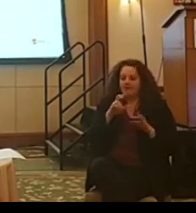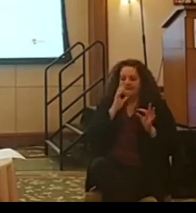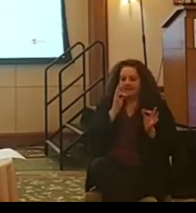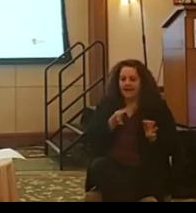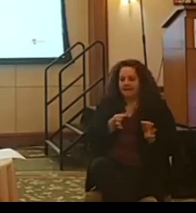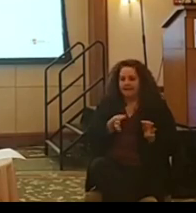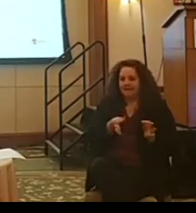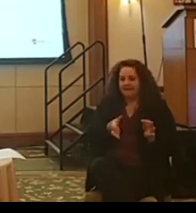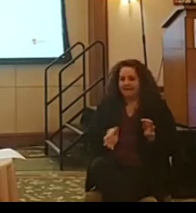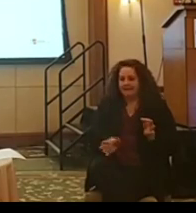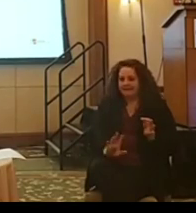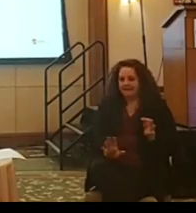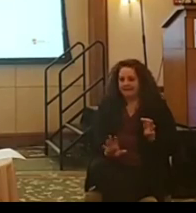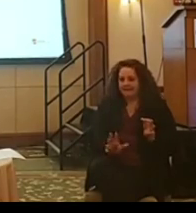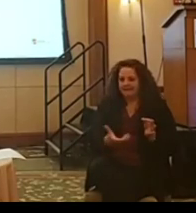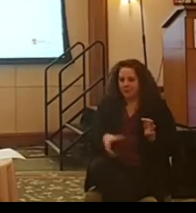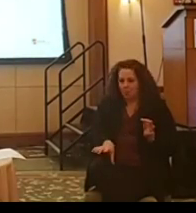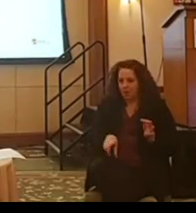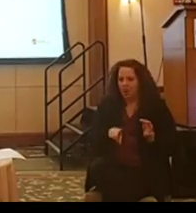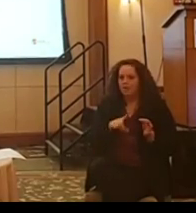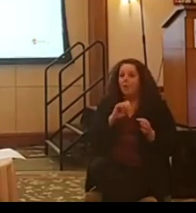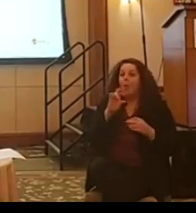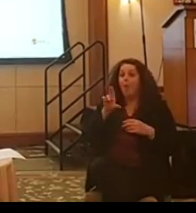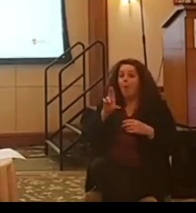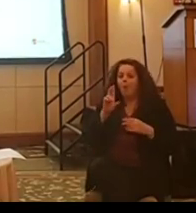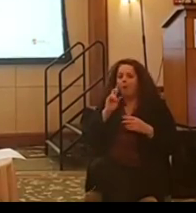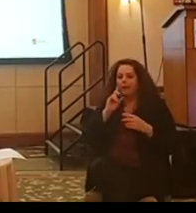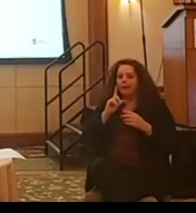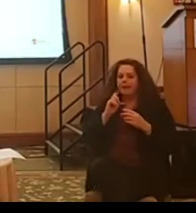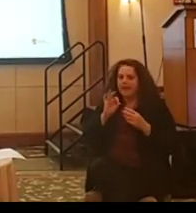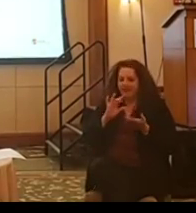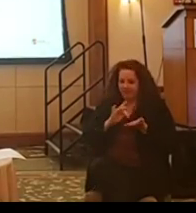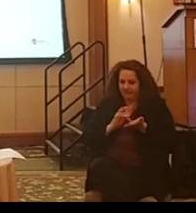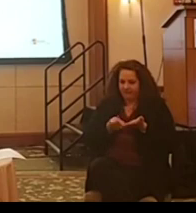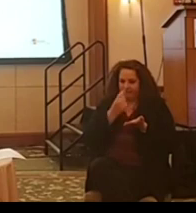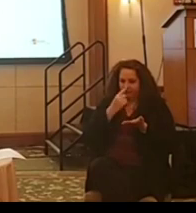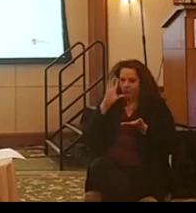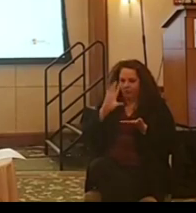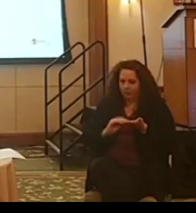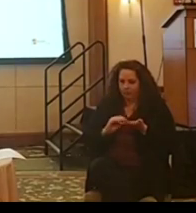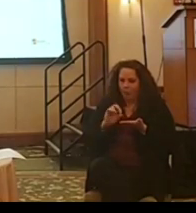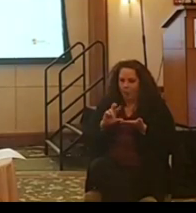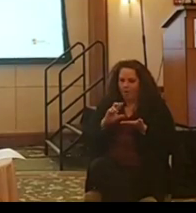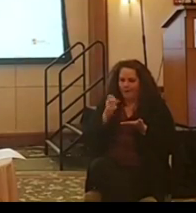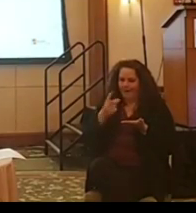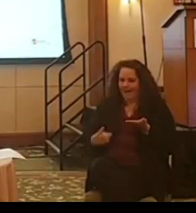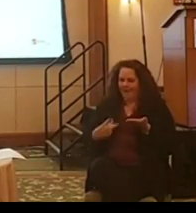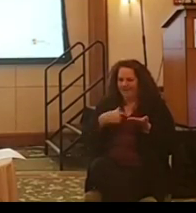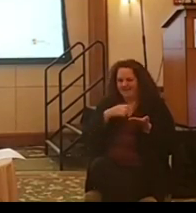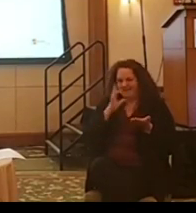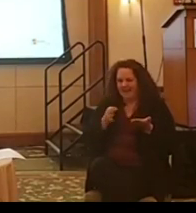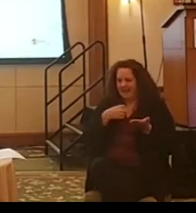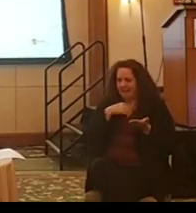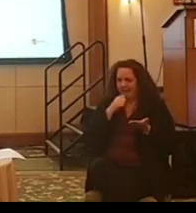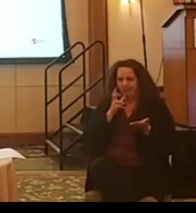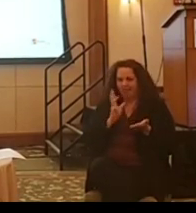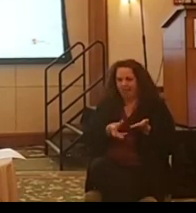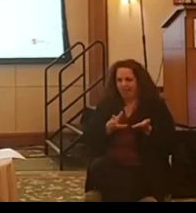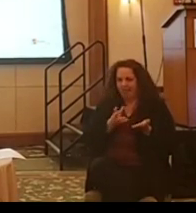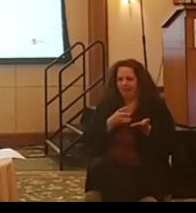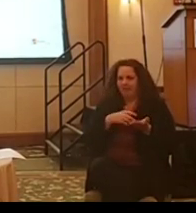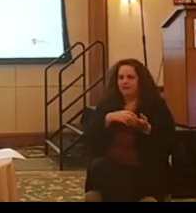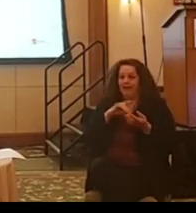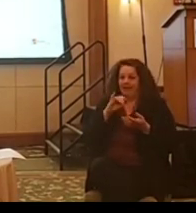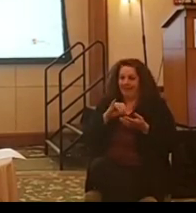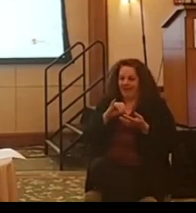decision making kind of in that moment. And so what we ended up doing was we created a tool that we call diabetes